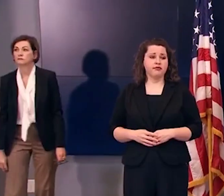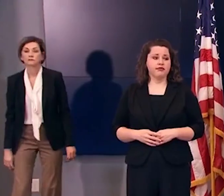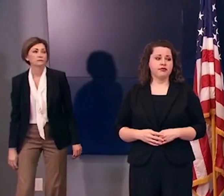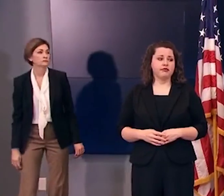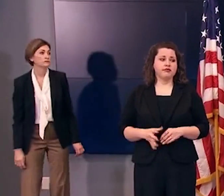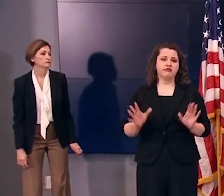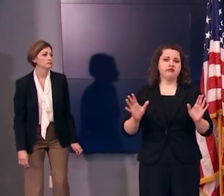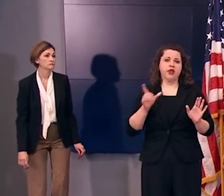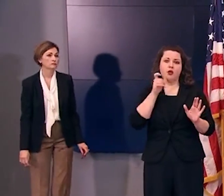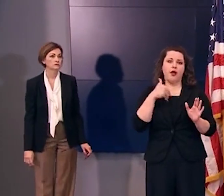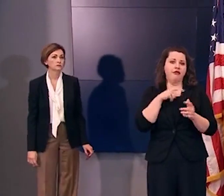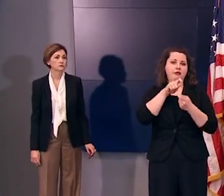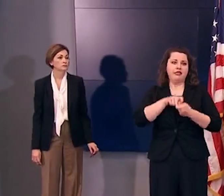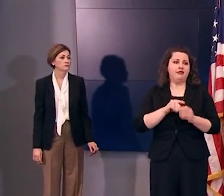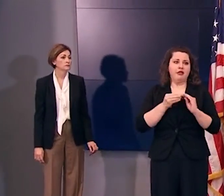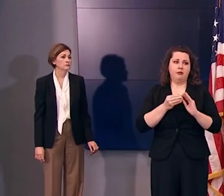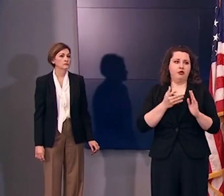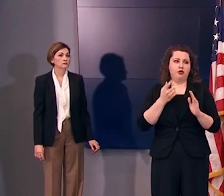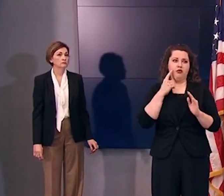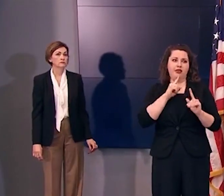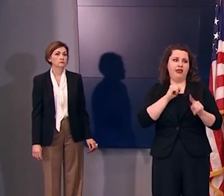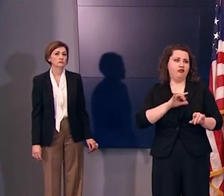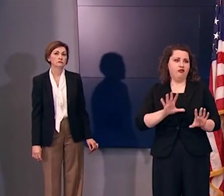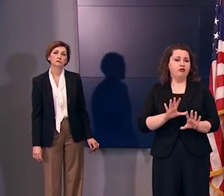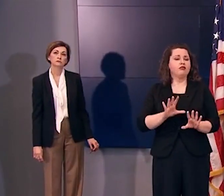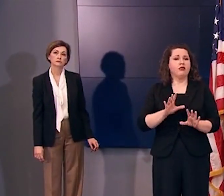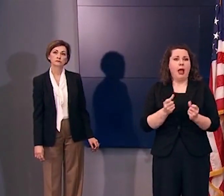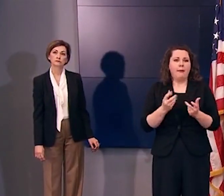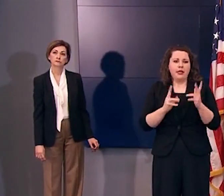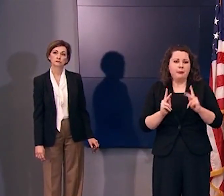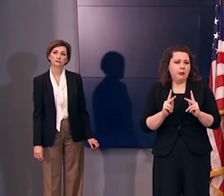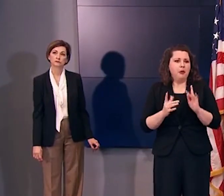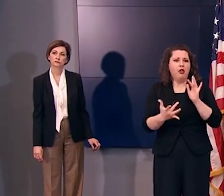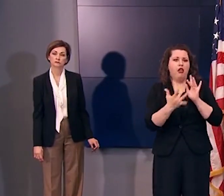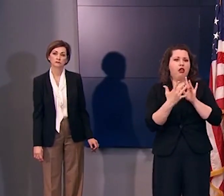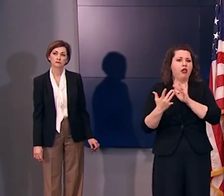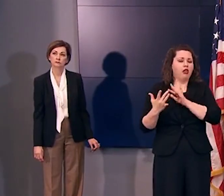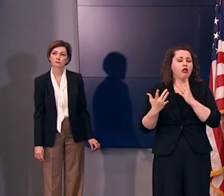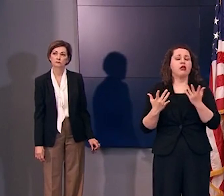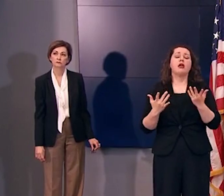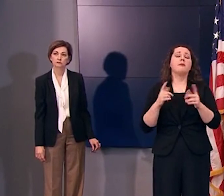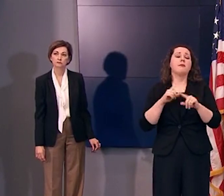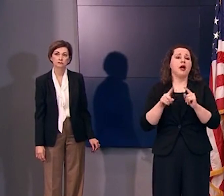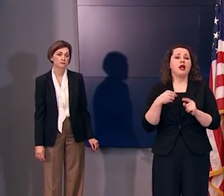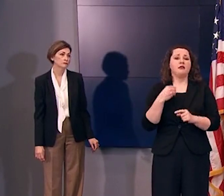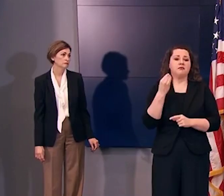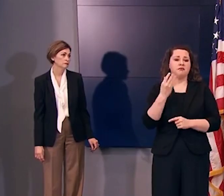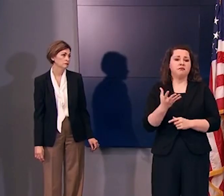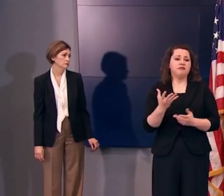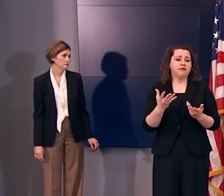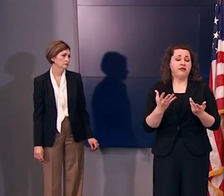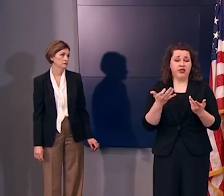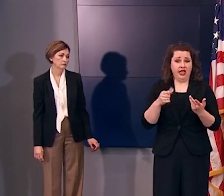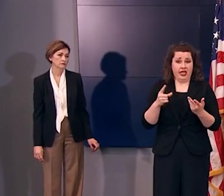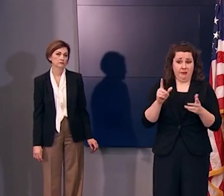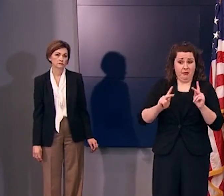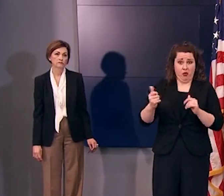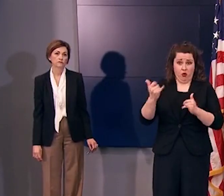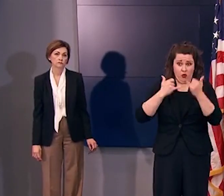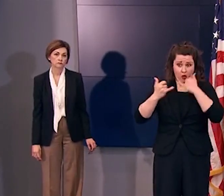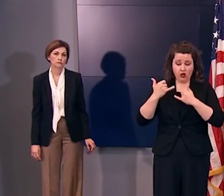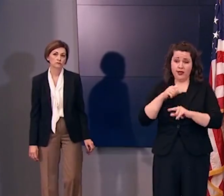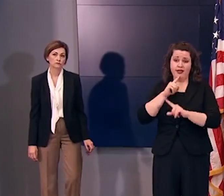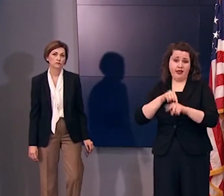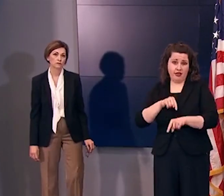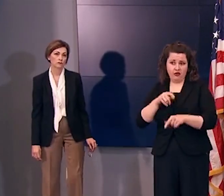I don't have the specifics to answer your question specifically about how many people have reached out to support. What I can tell you is that anybody that calls, we answer the